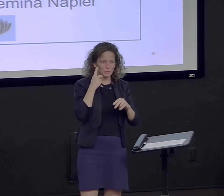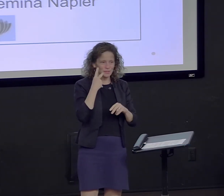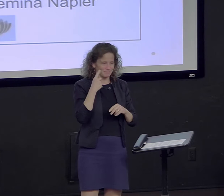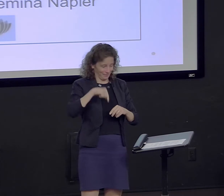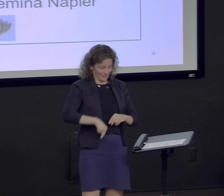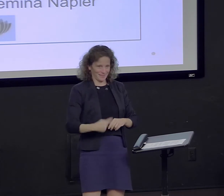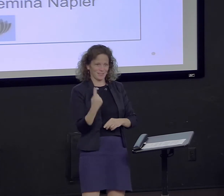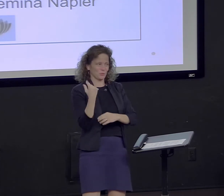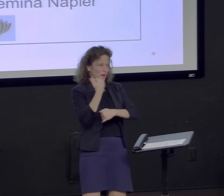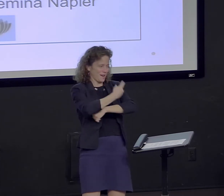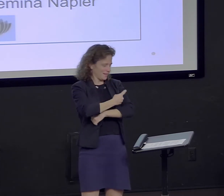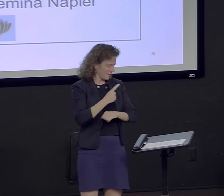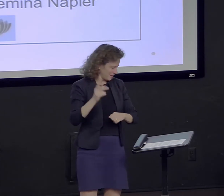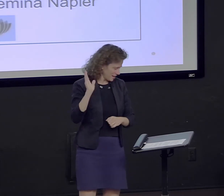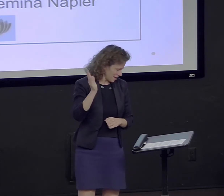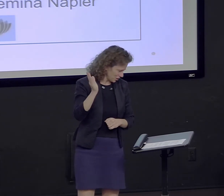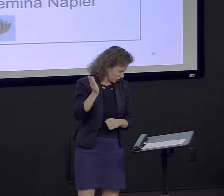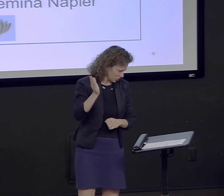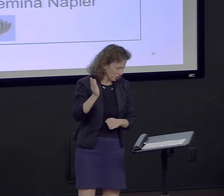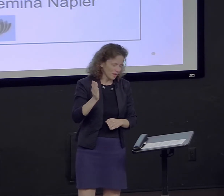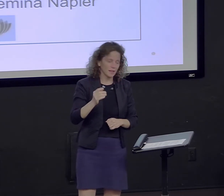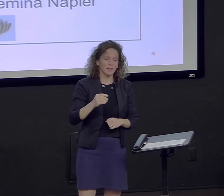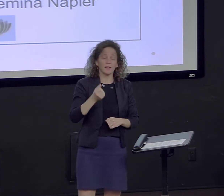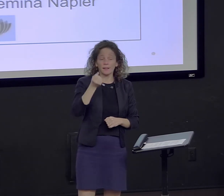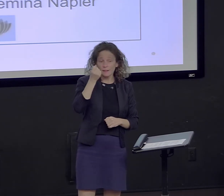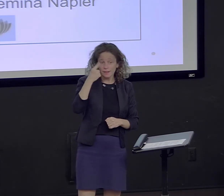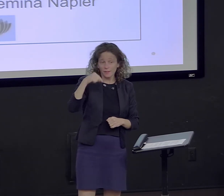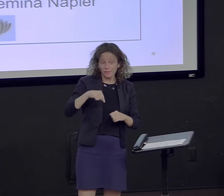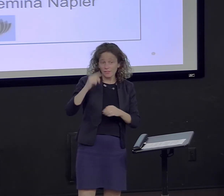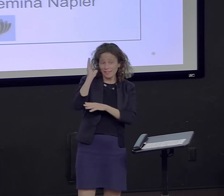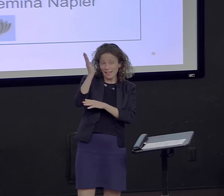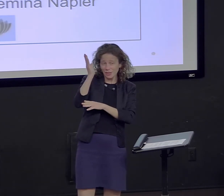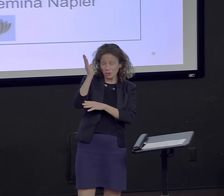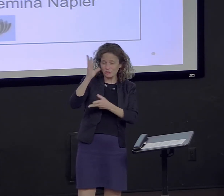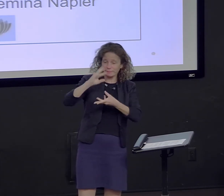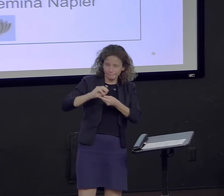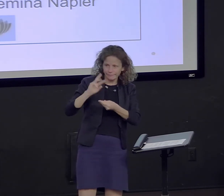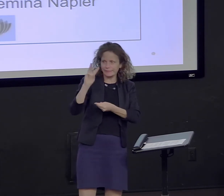topics throughout the year. So look forward to those upcoming lectures.